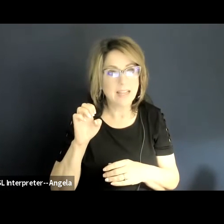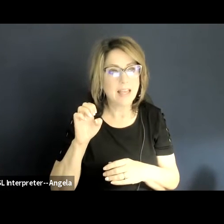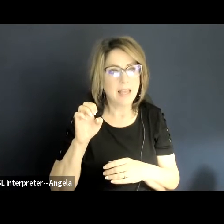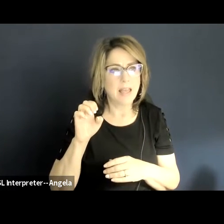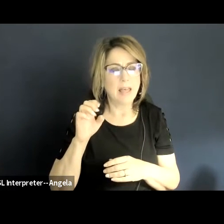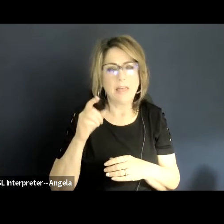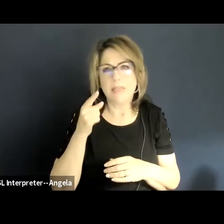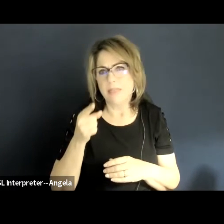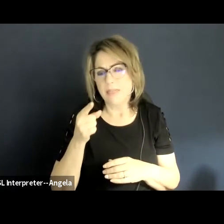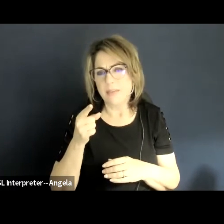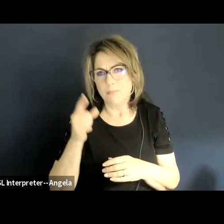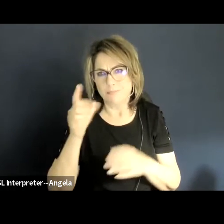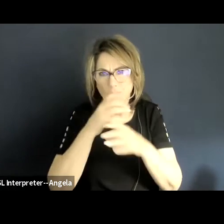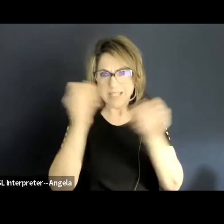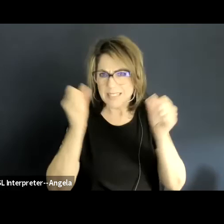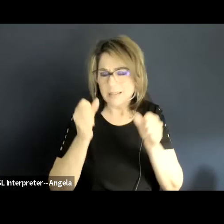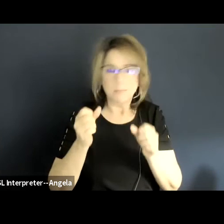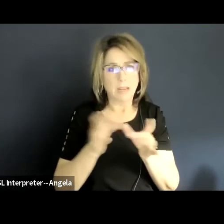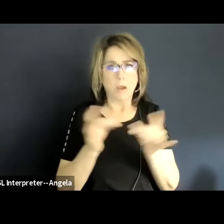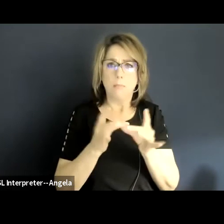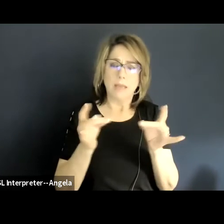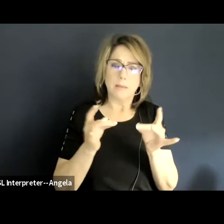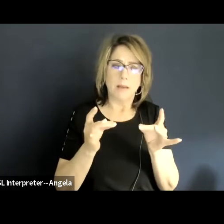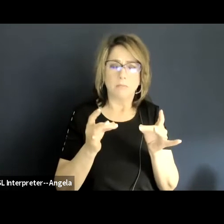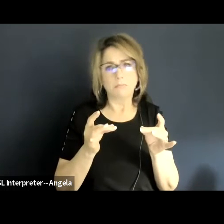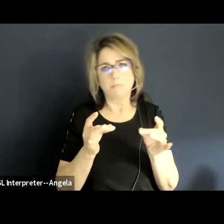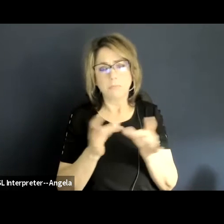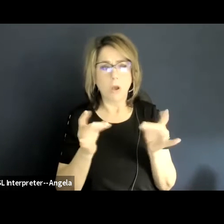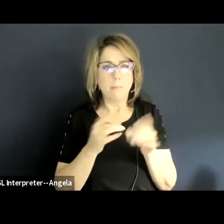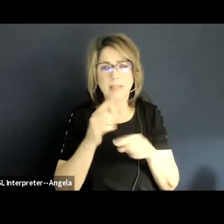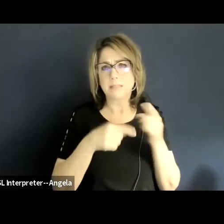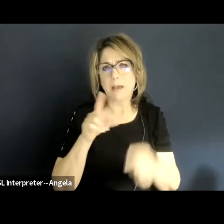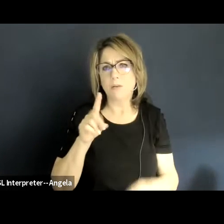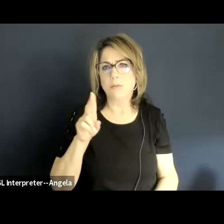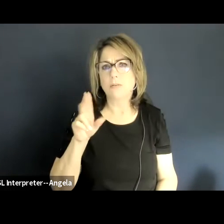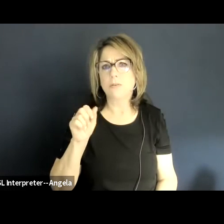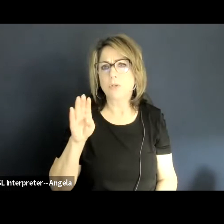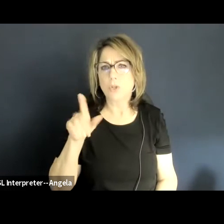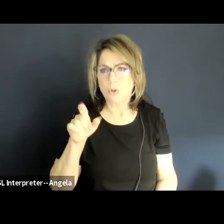about trying to control the costs around durable medical equipment and